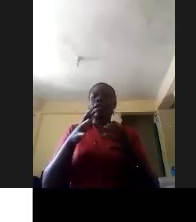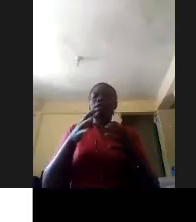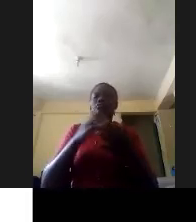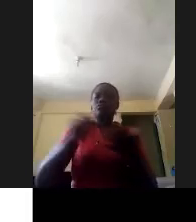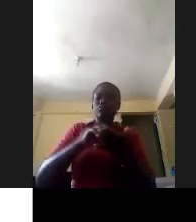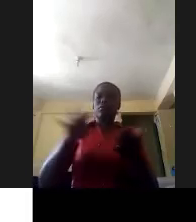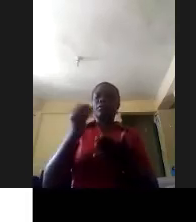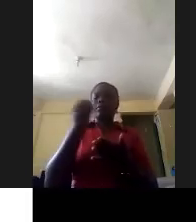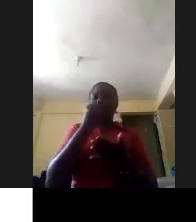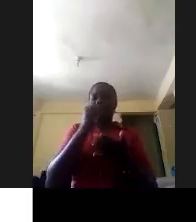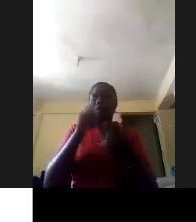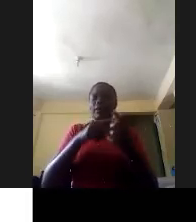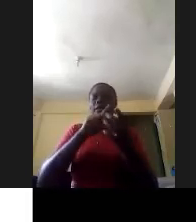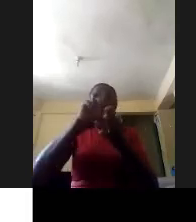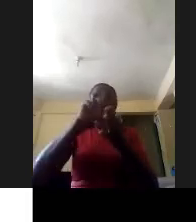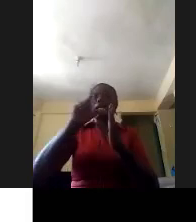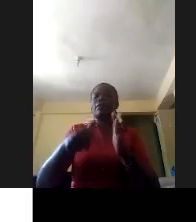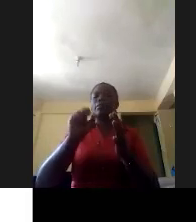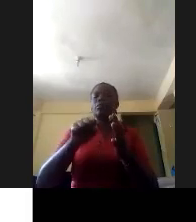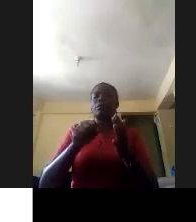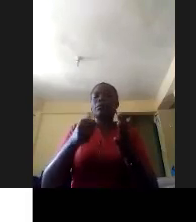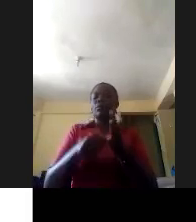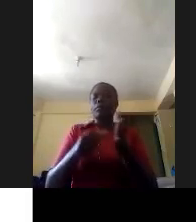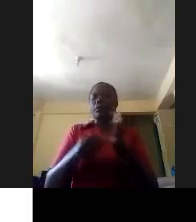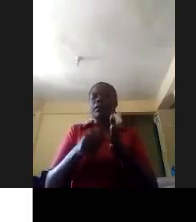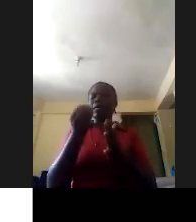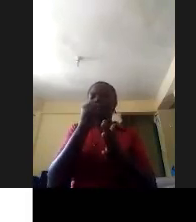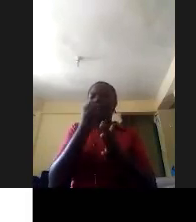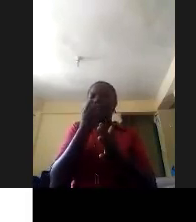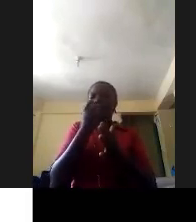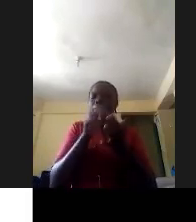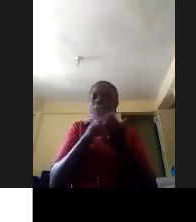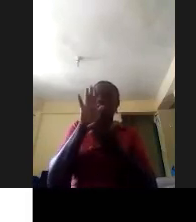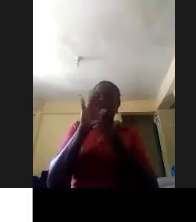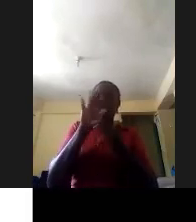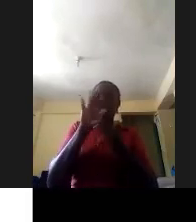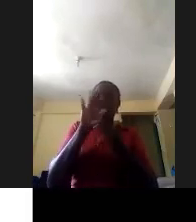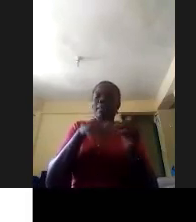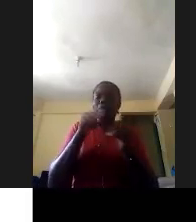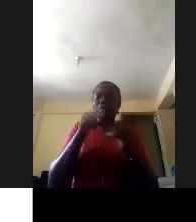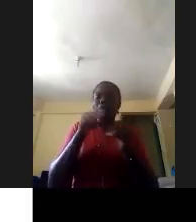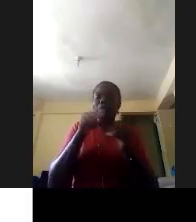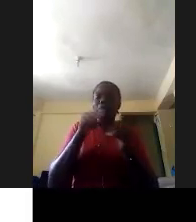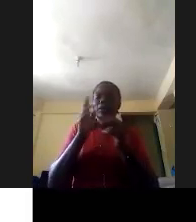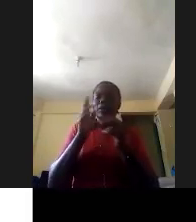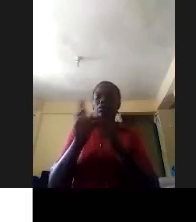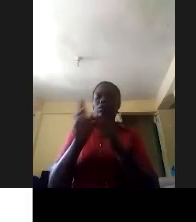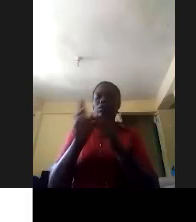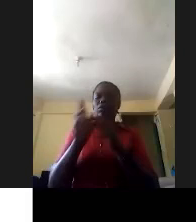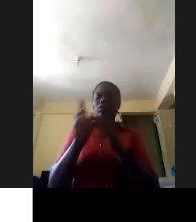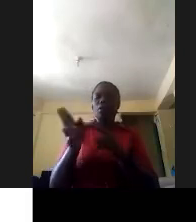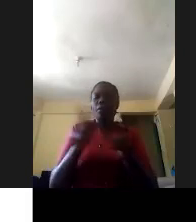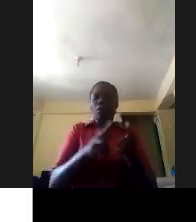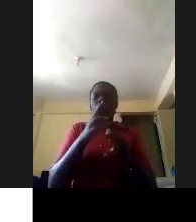the spectrum is binge eating, or eating a little bit more than usual. And again, these things are directly related